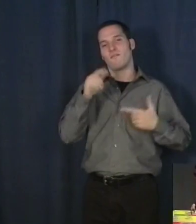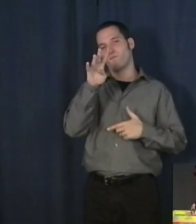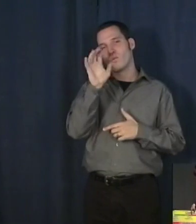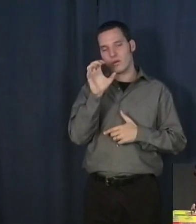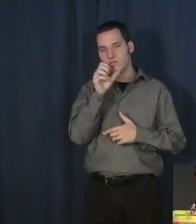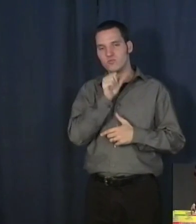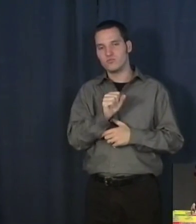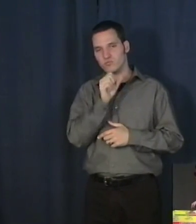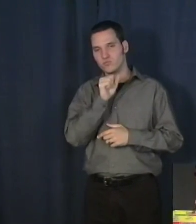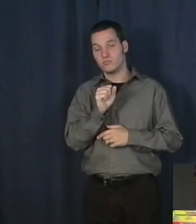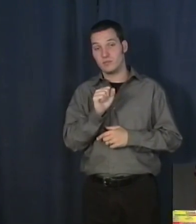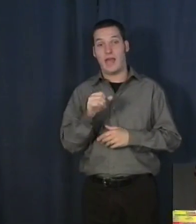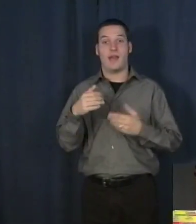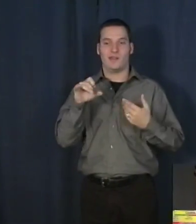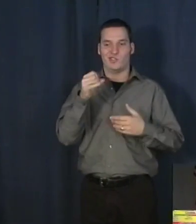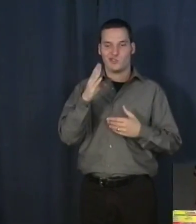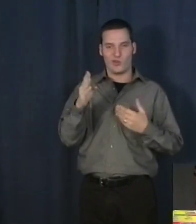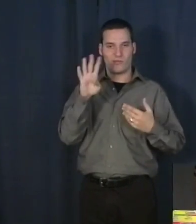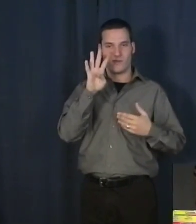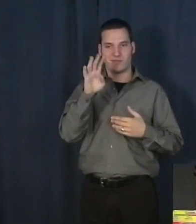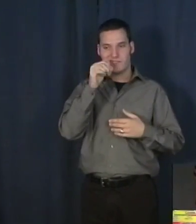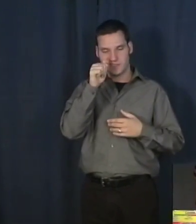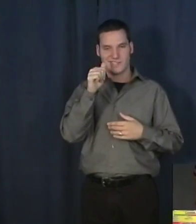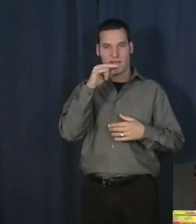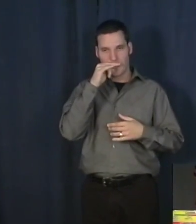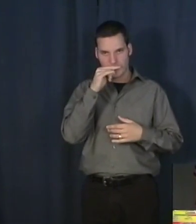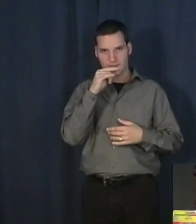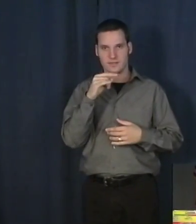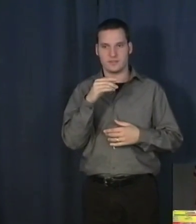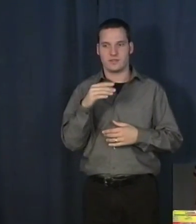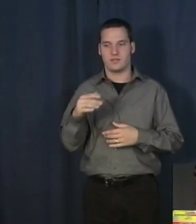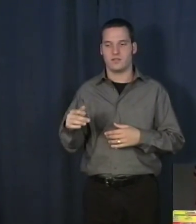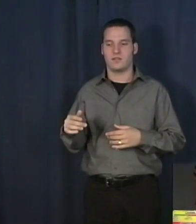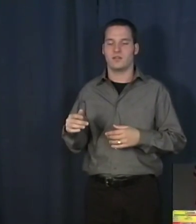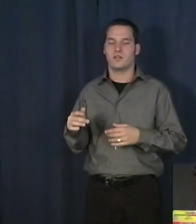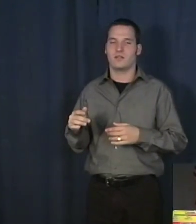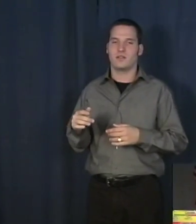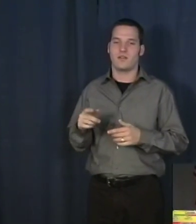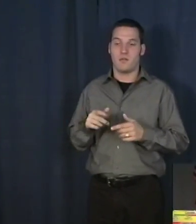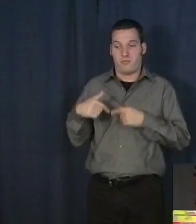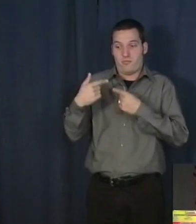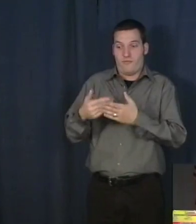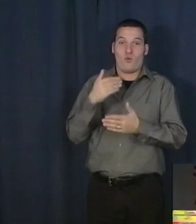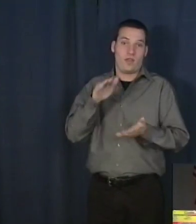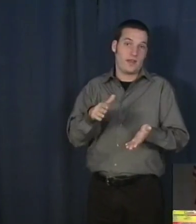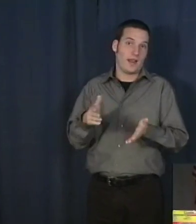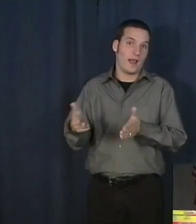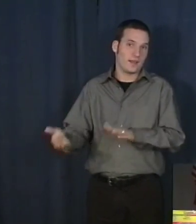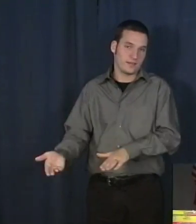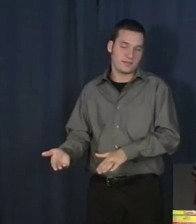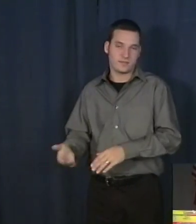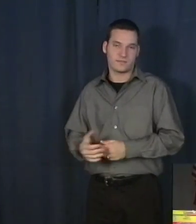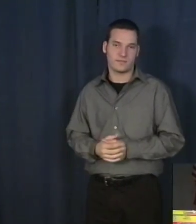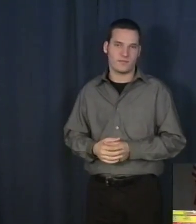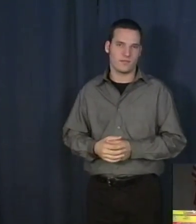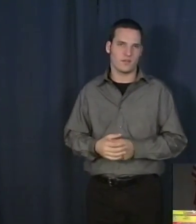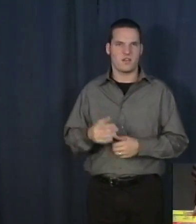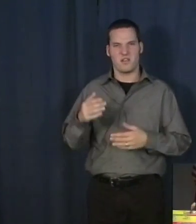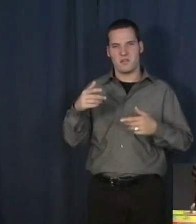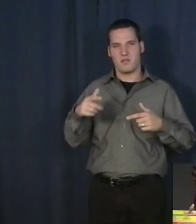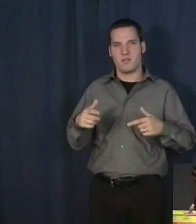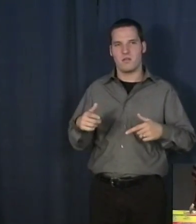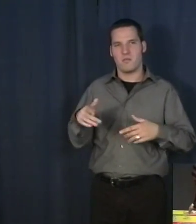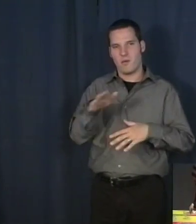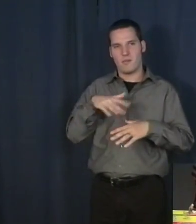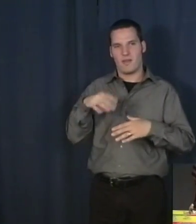years old. Because Job had 10 grown kids all die and lived long enough to see his 4th generation from the new batch of kids that he got. Probably